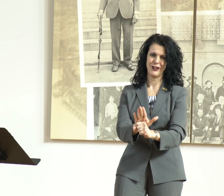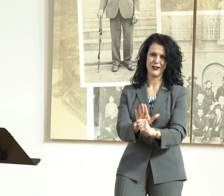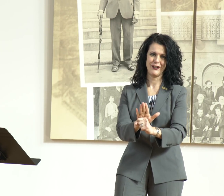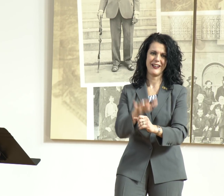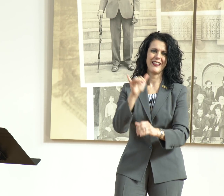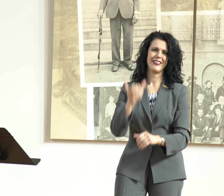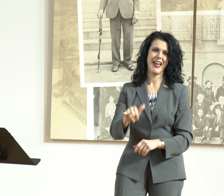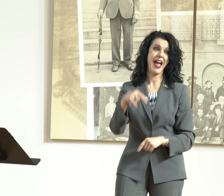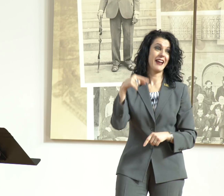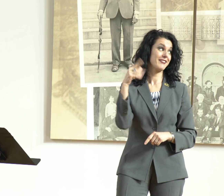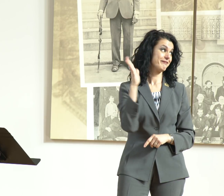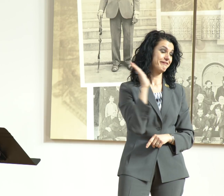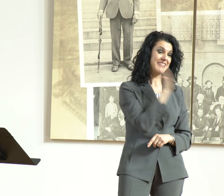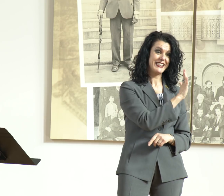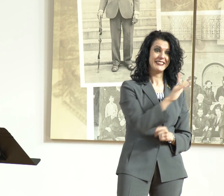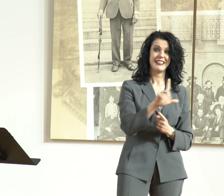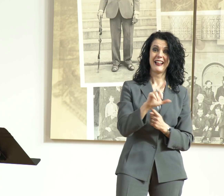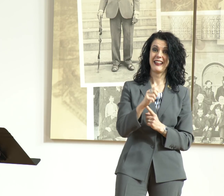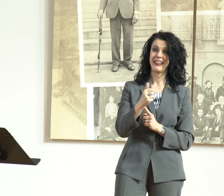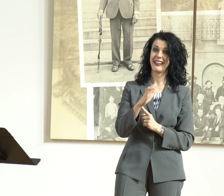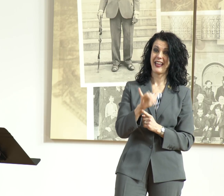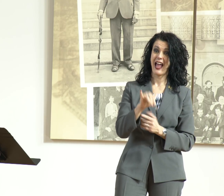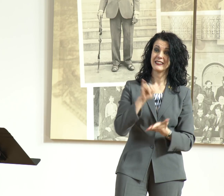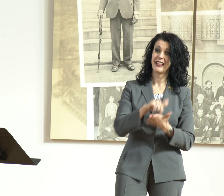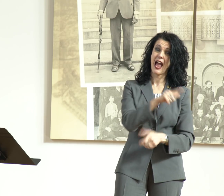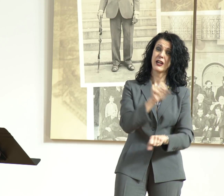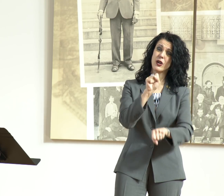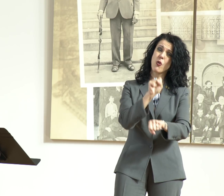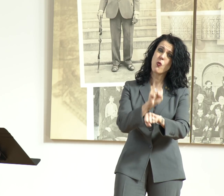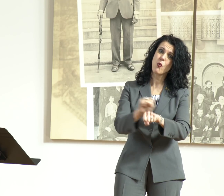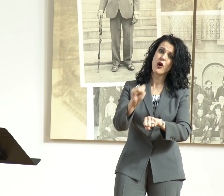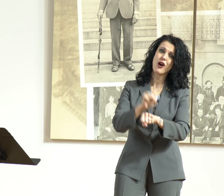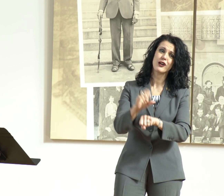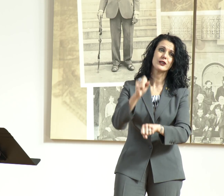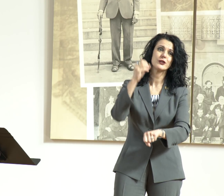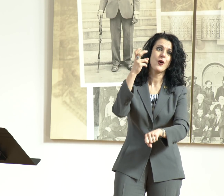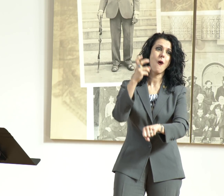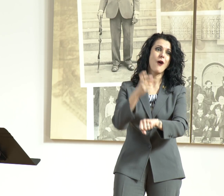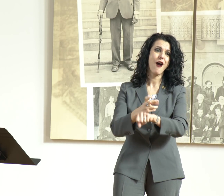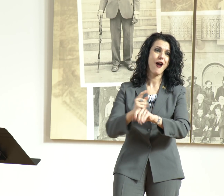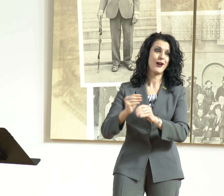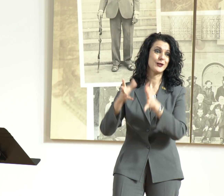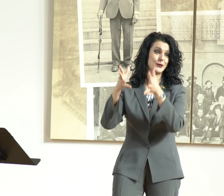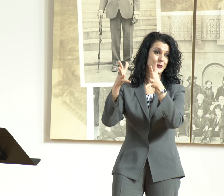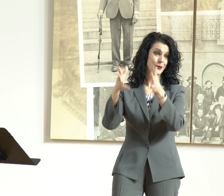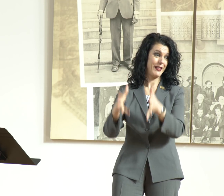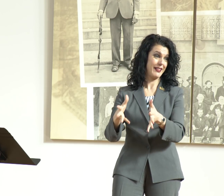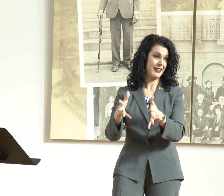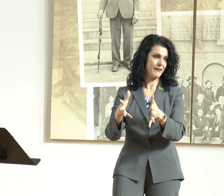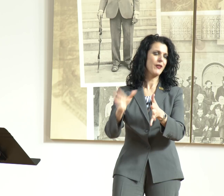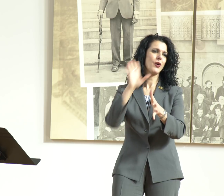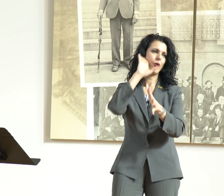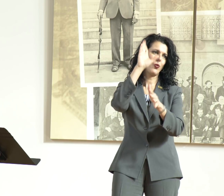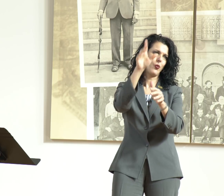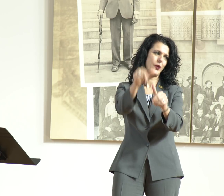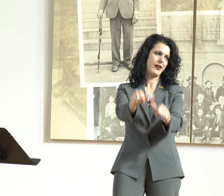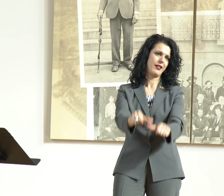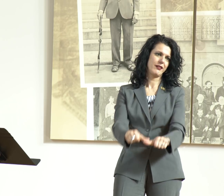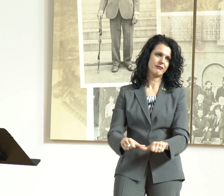and the preservation of deaf theater around the world. This legacy that Bernard Bragg has worked so hard